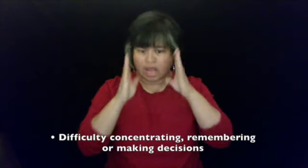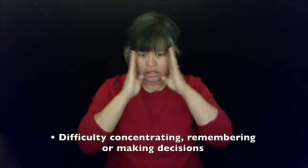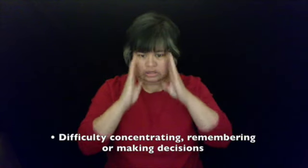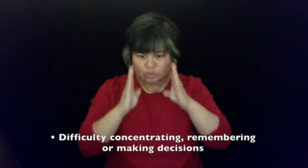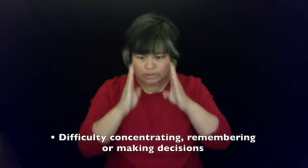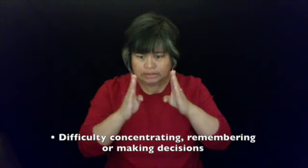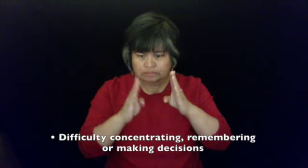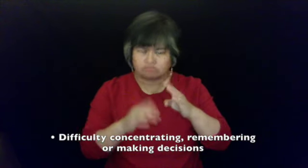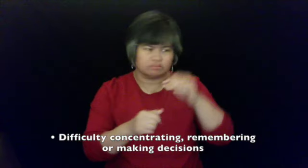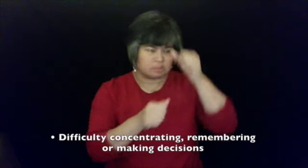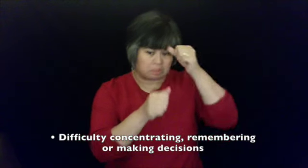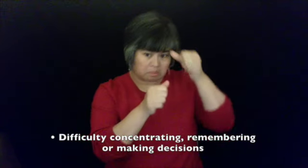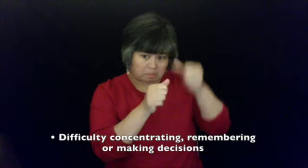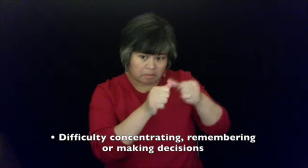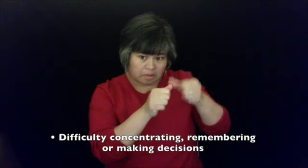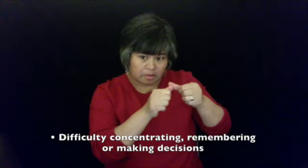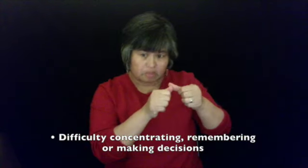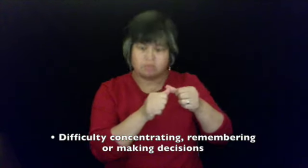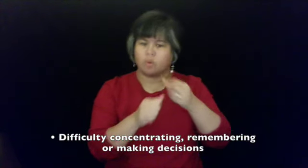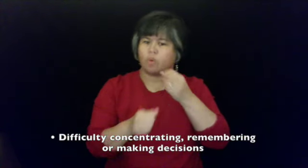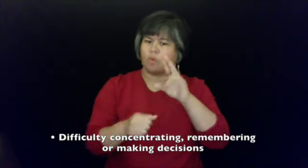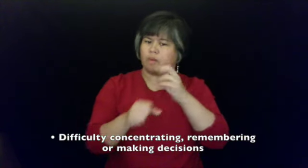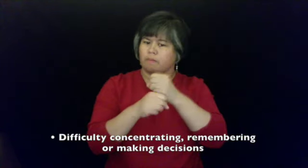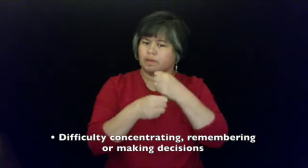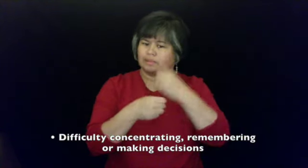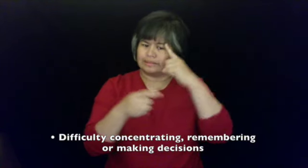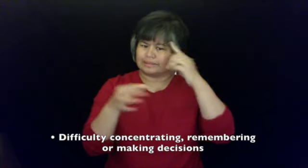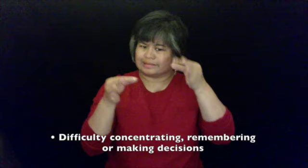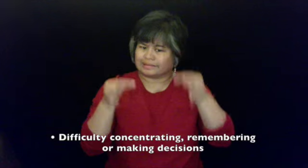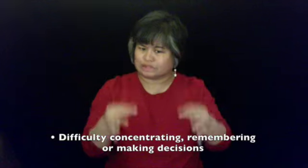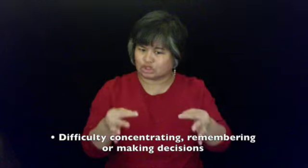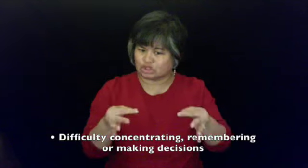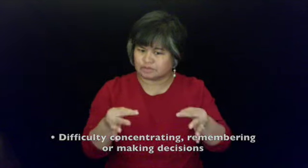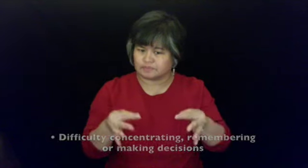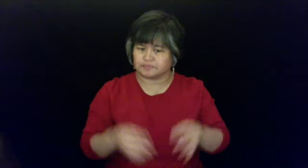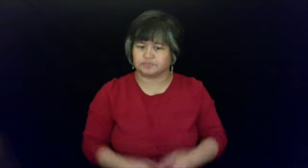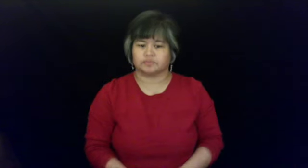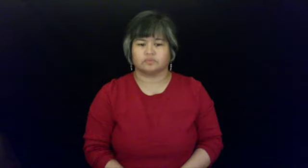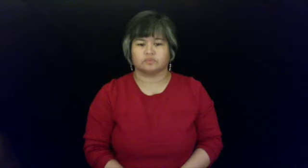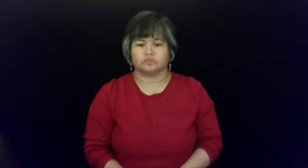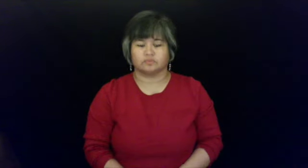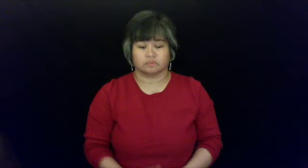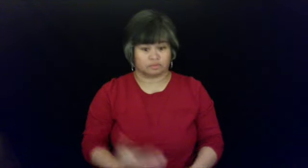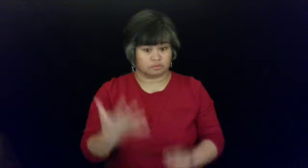Difficulty concentrating, remembering, or making decisions.